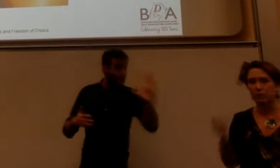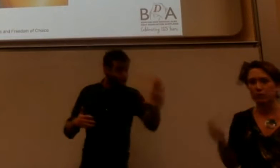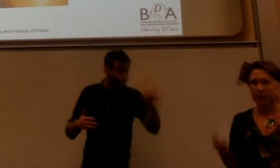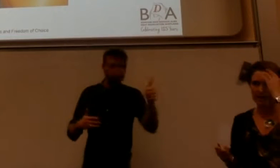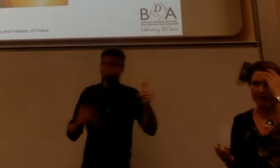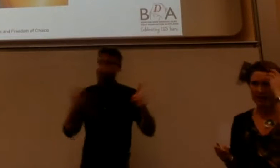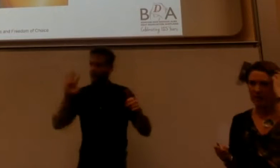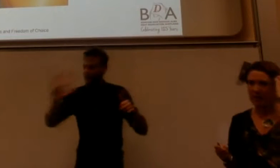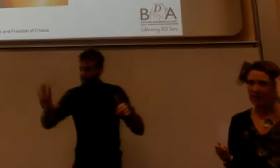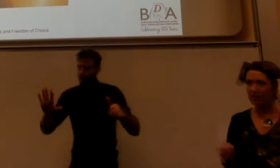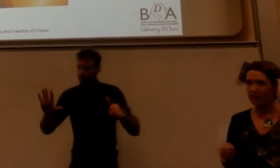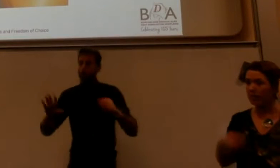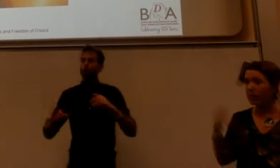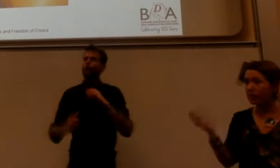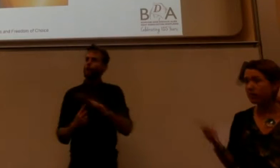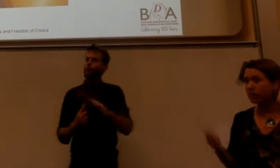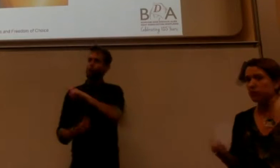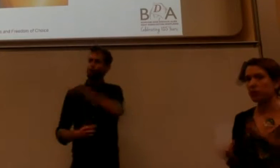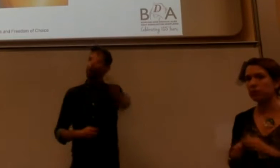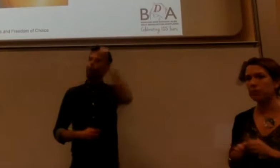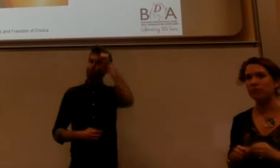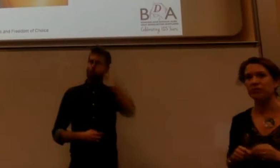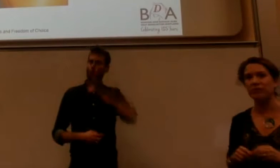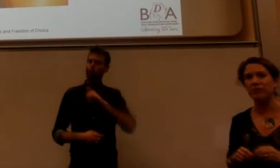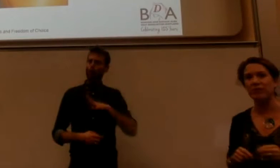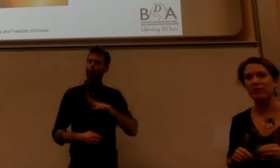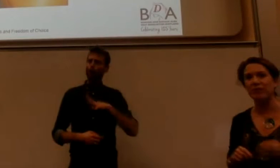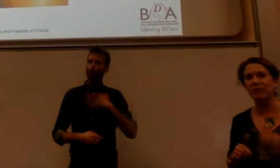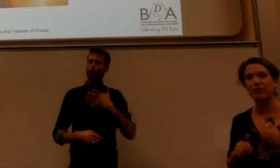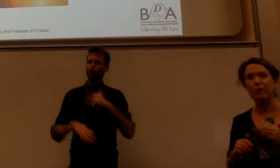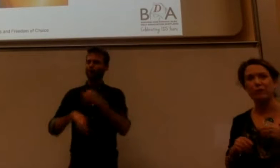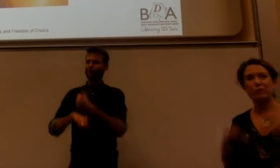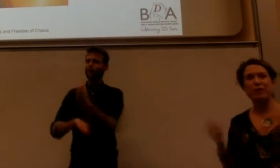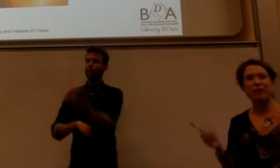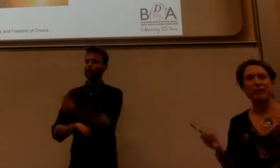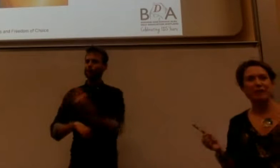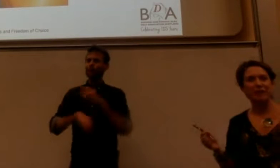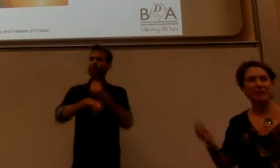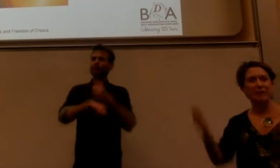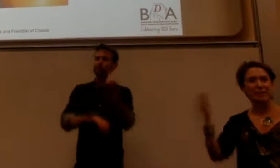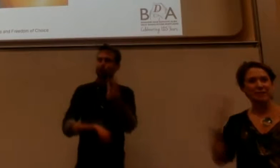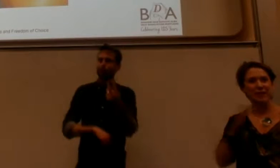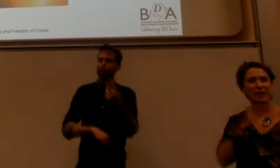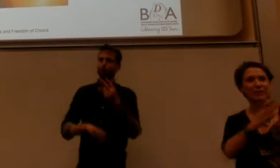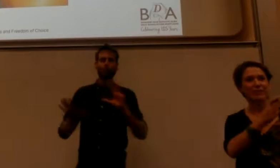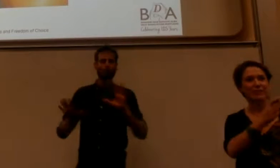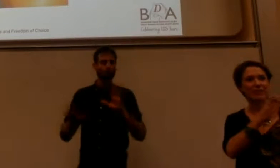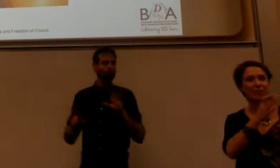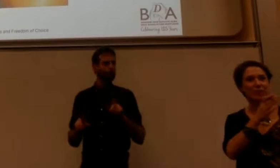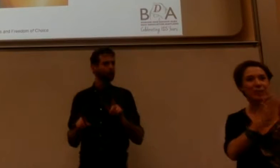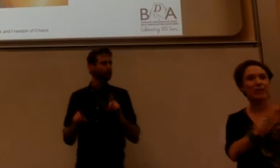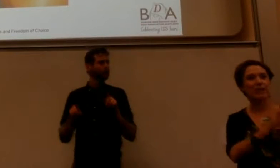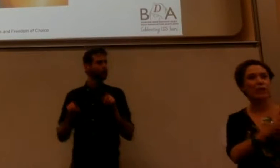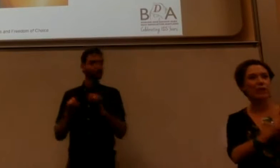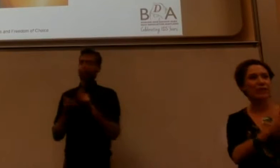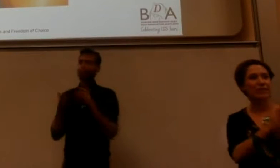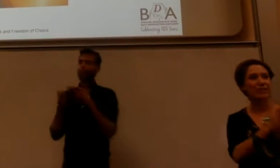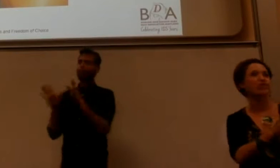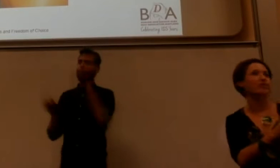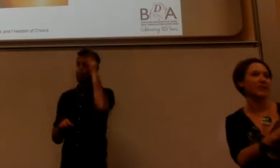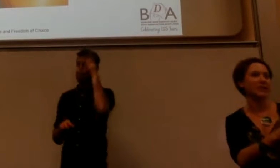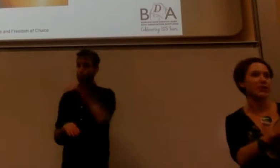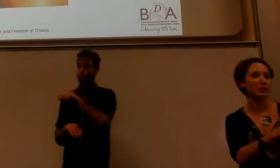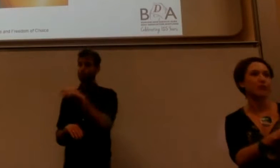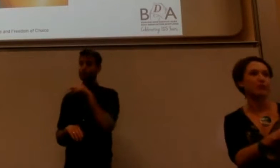so that we're not duplicating and so on. The same goes for public bodies as well. We'll be encouraging them to come into make an